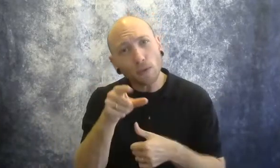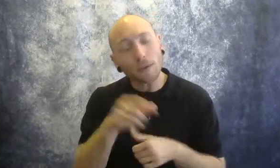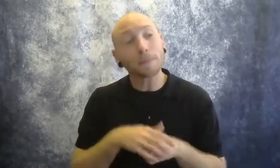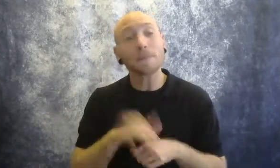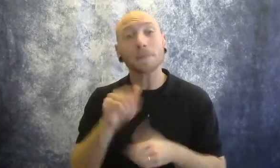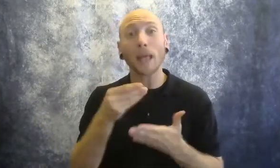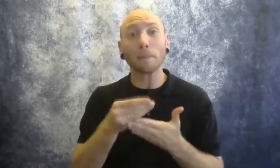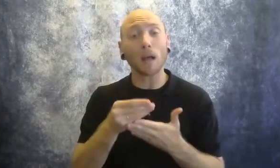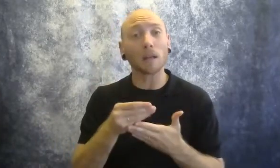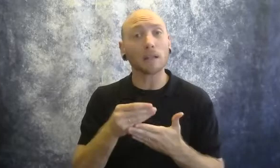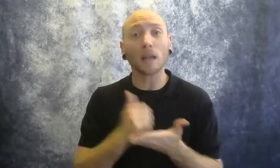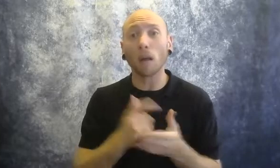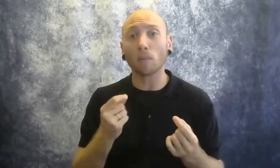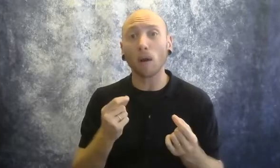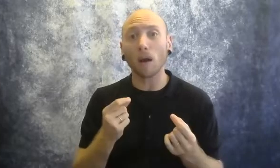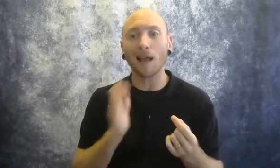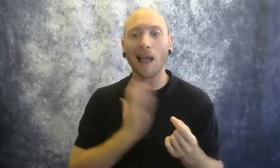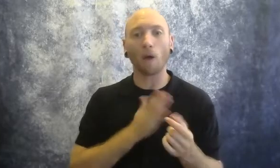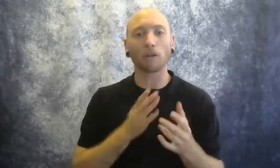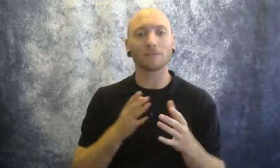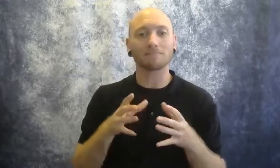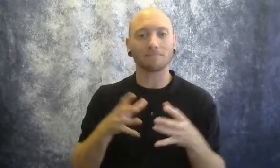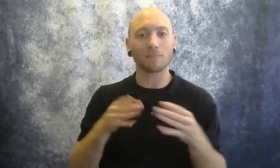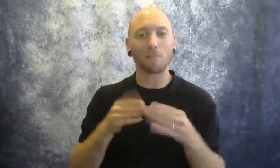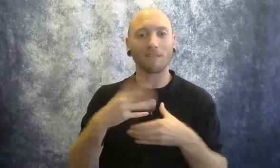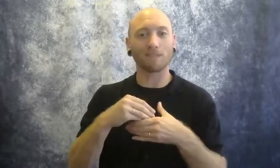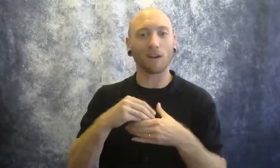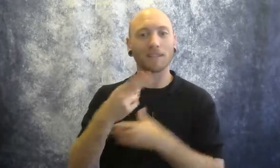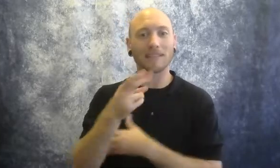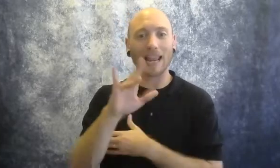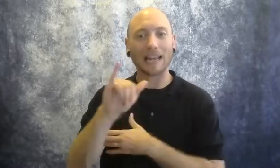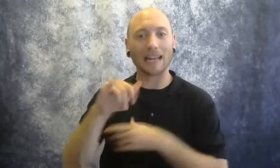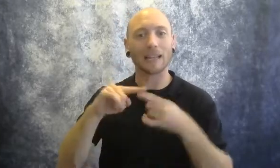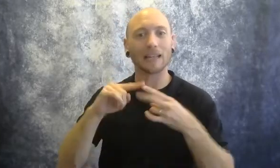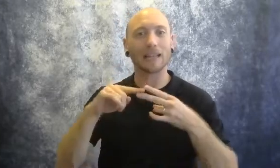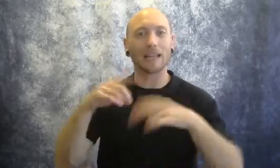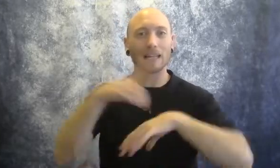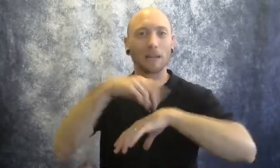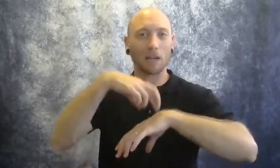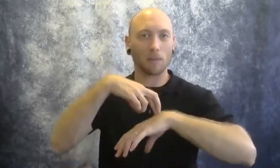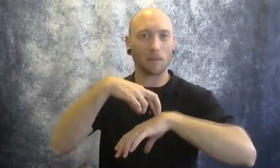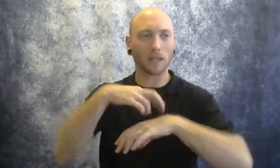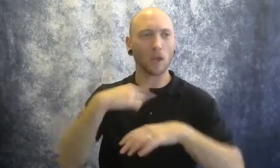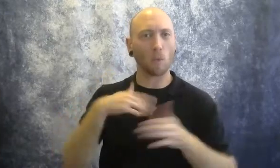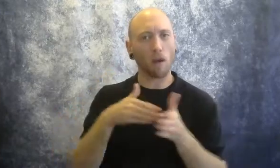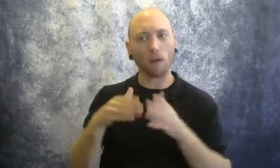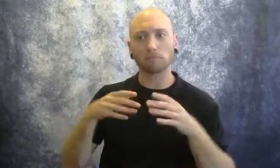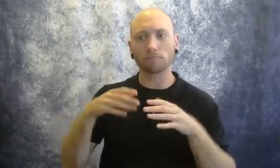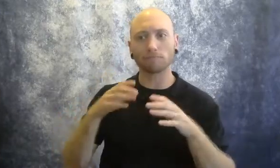years ago? That turned out to be seed money for a growing involvement in Haiti and the Dominican Republic. We go